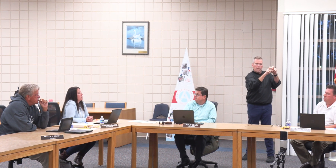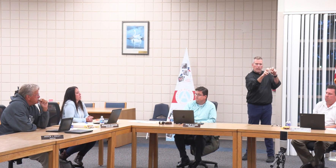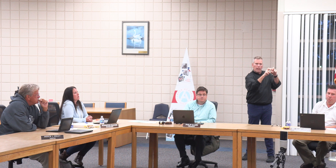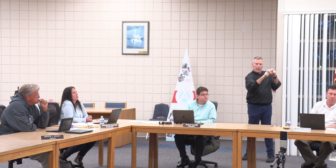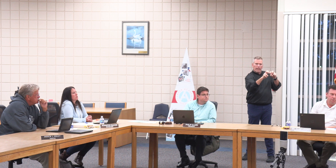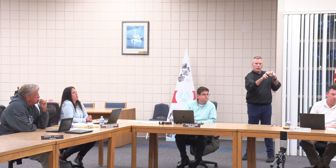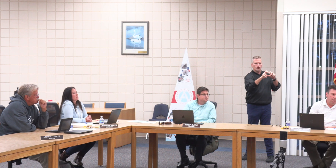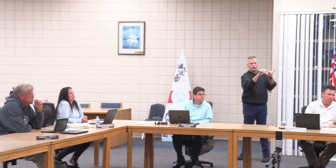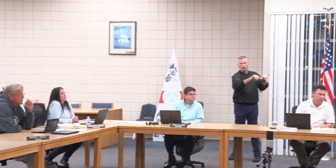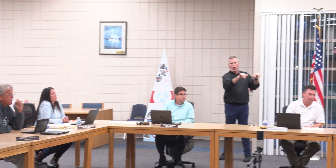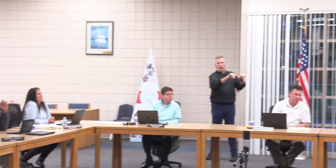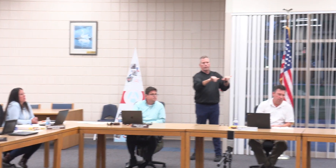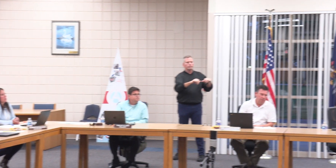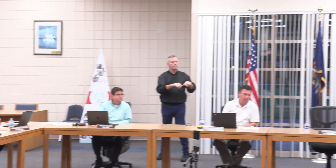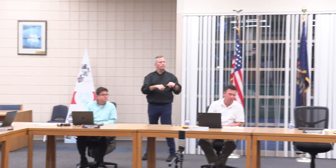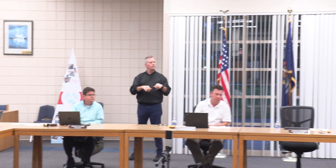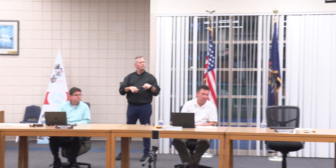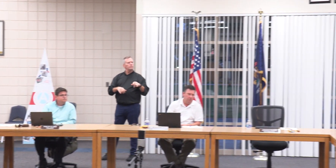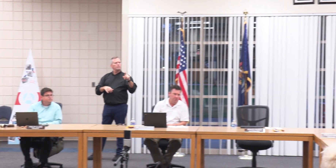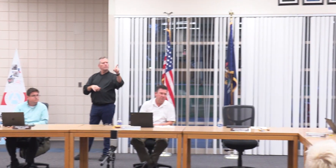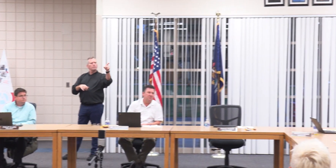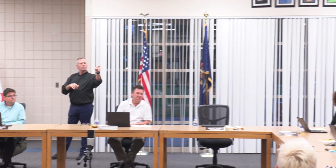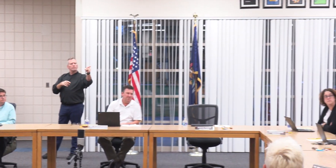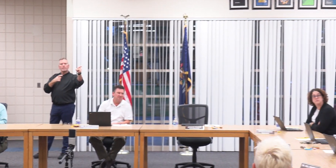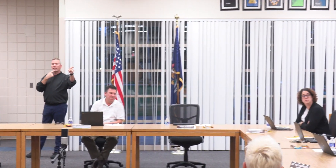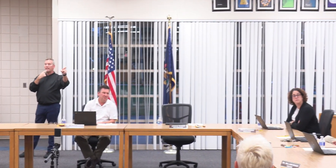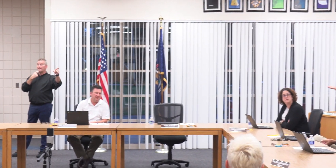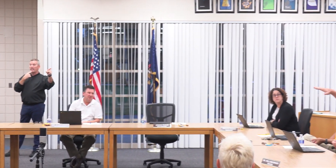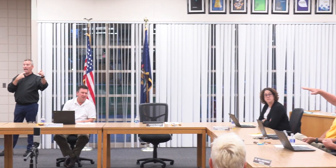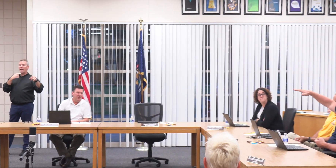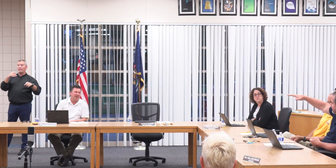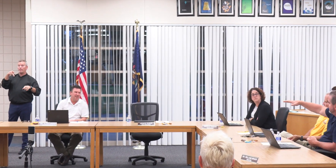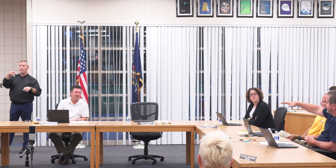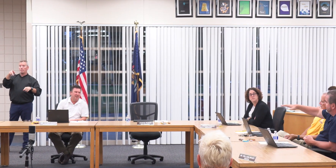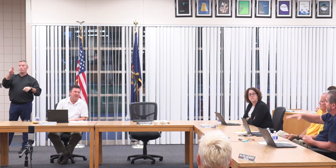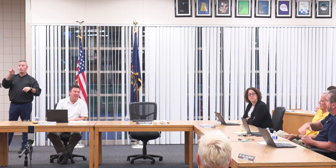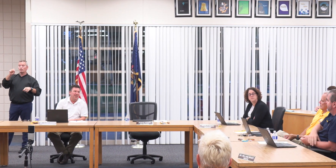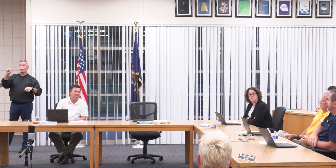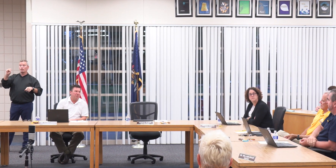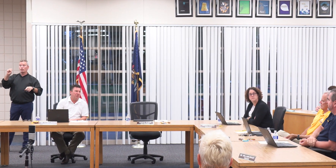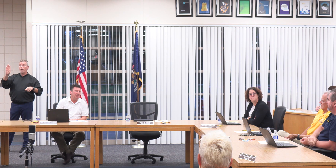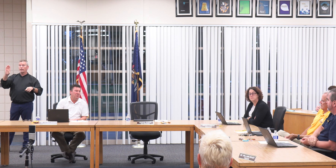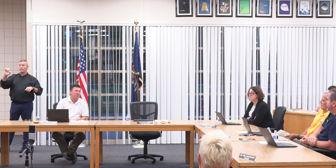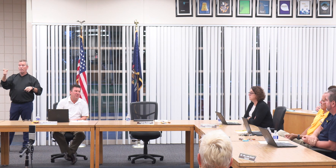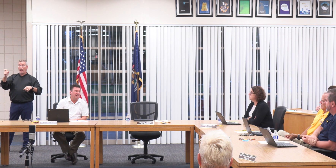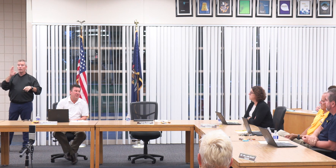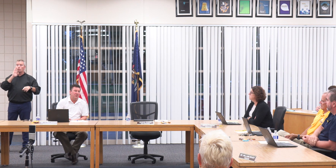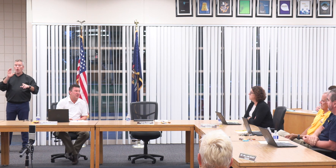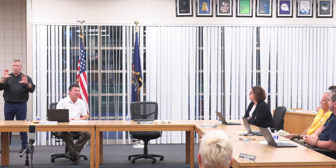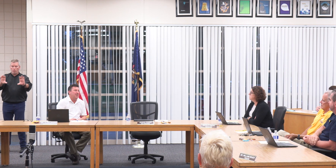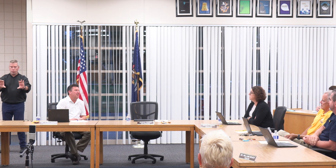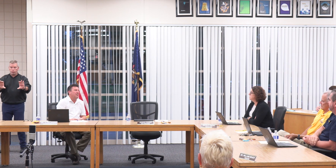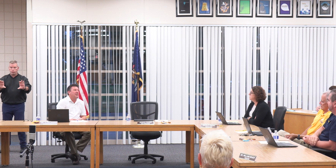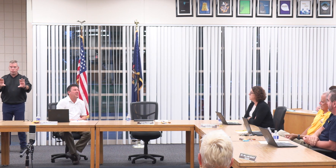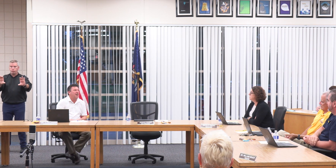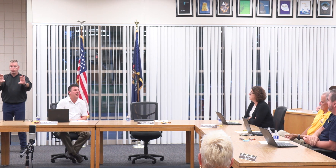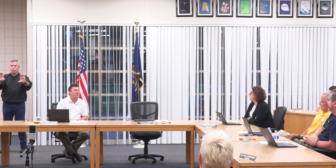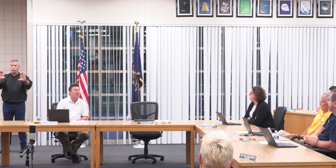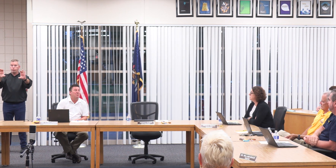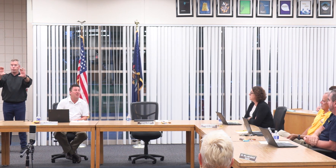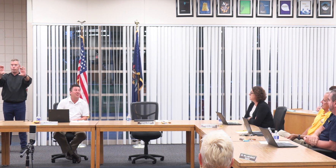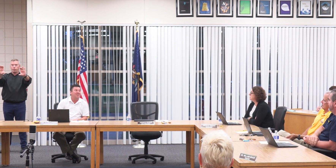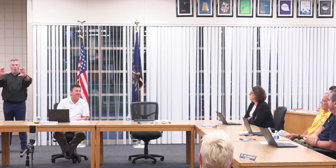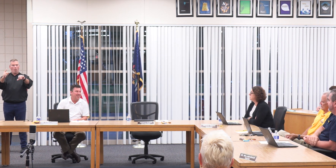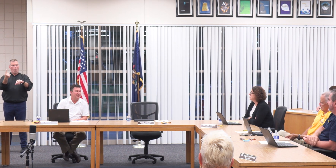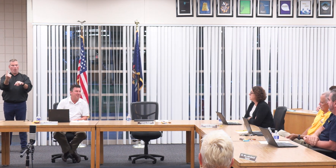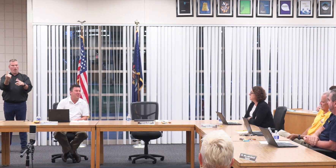They said the press box is going to go up in one full unit, just lift it up and... Yeah, yeah, they're pre, which I didn't know, yeah, they're kind